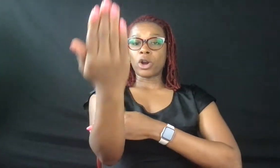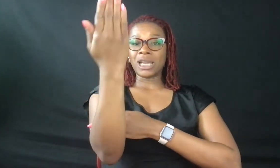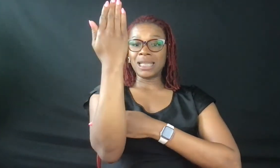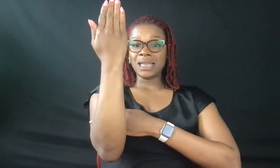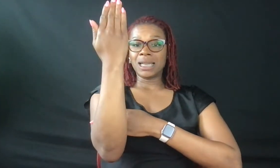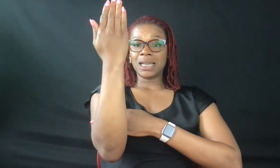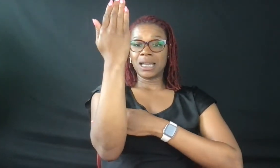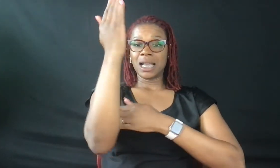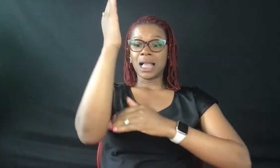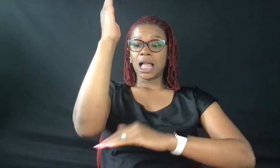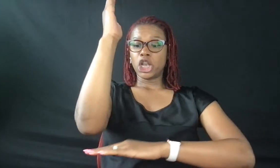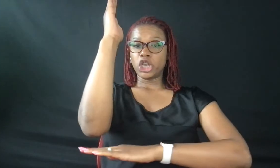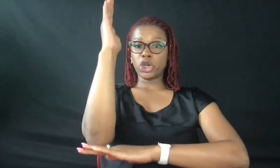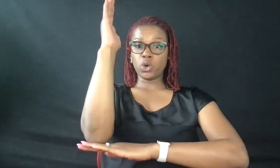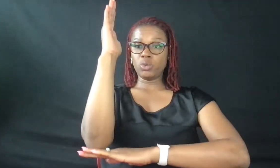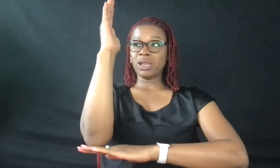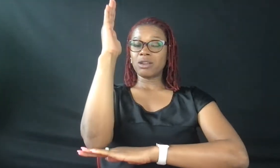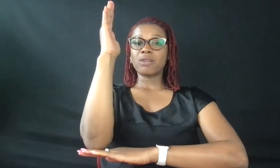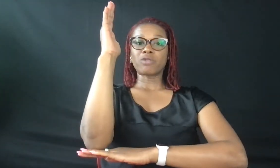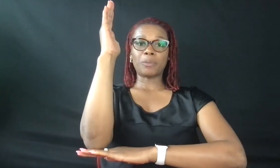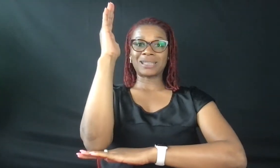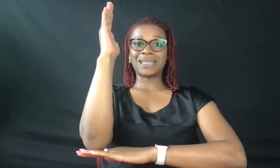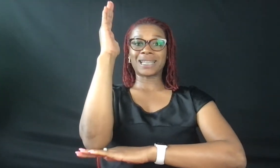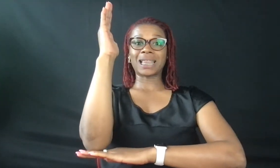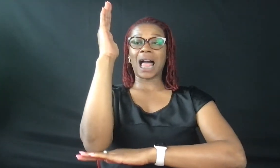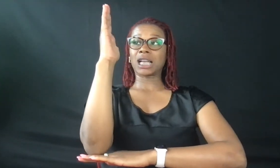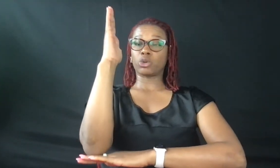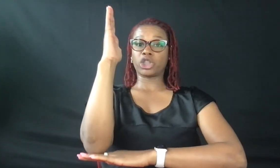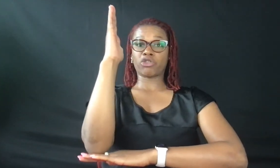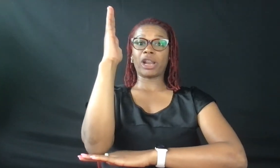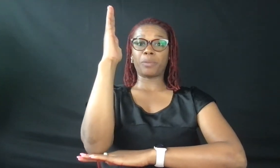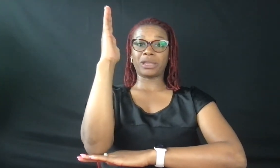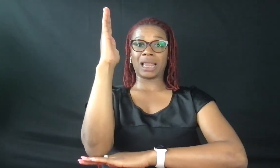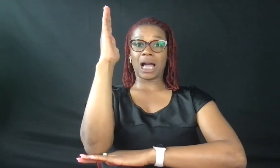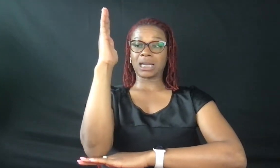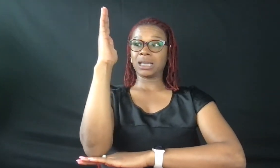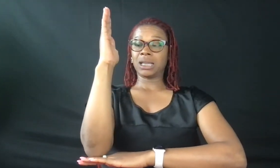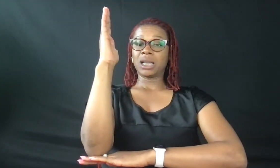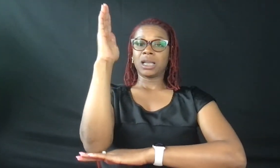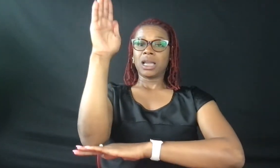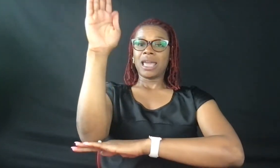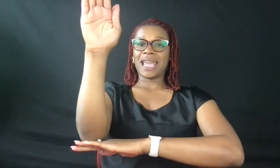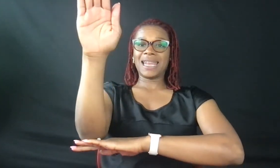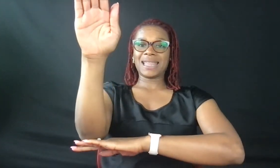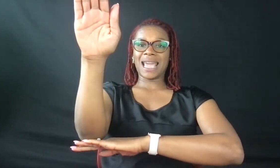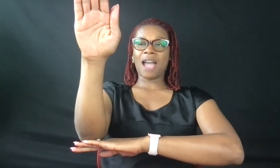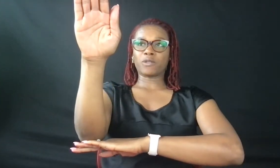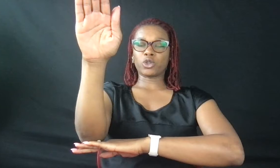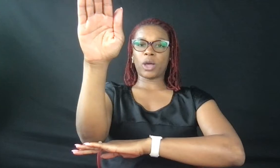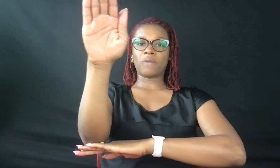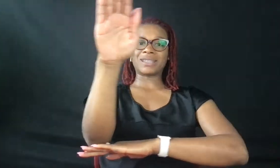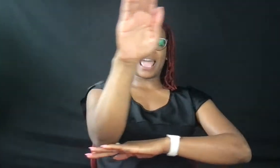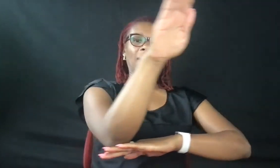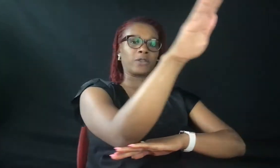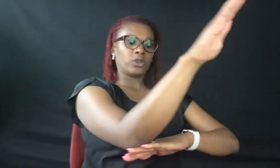Morning, noon represents the clock. So it's straight up on the clock. Anything after 12 is afternoon.